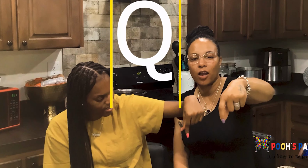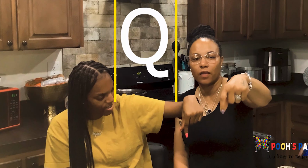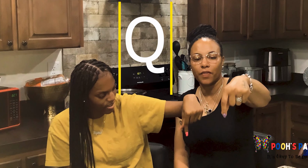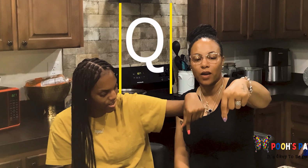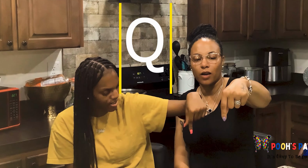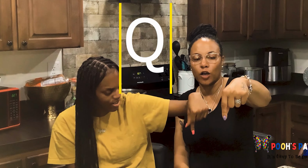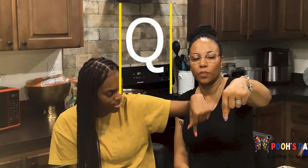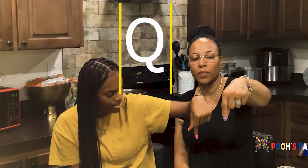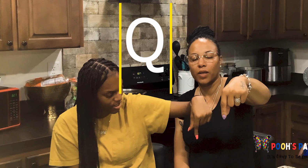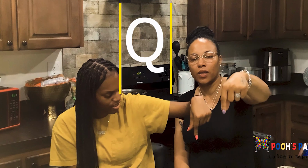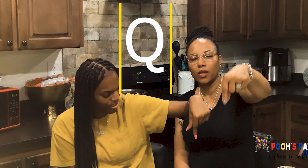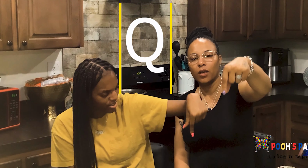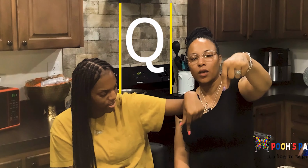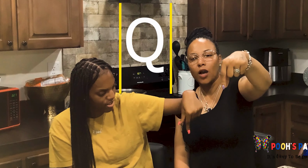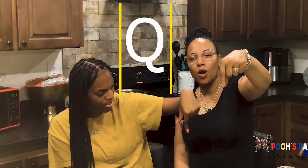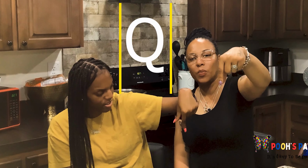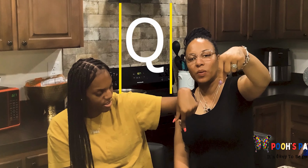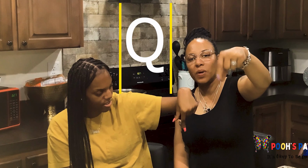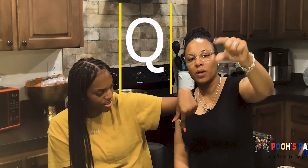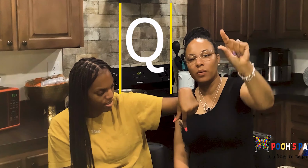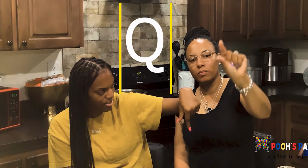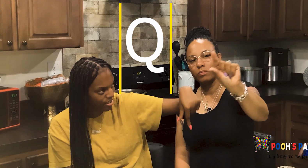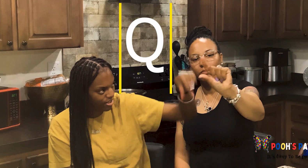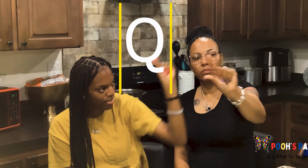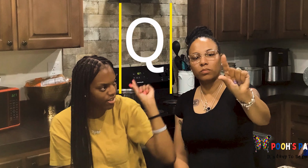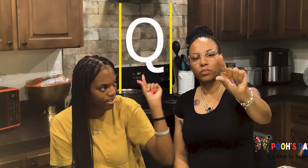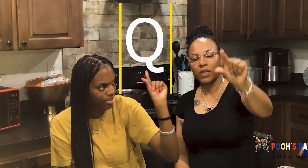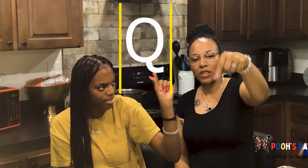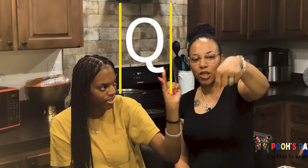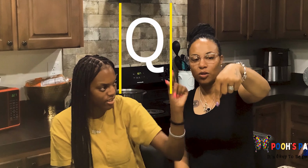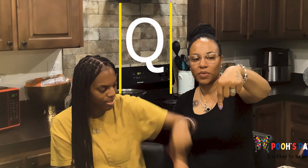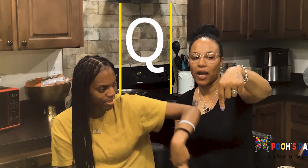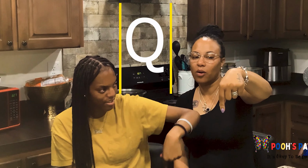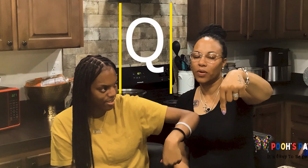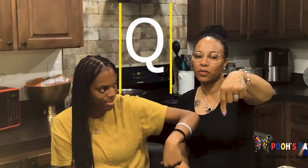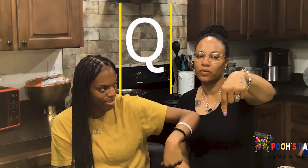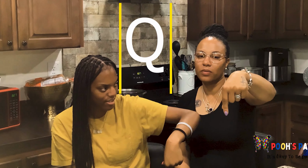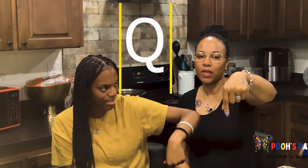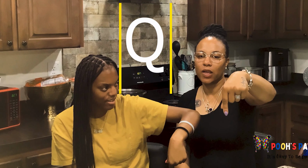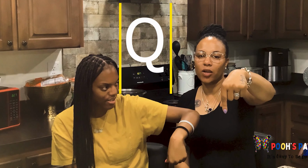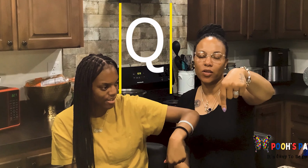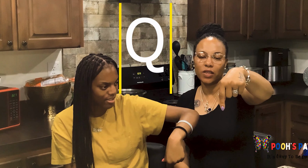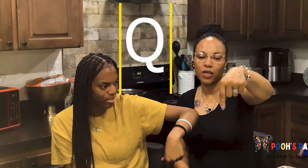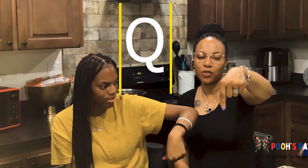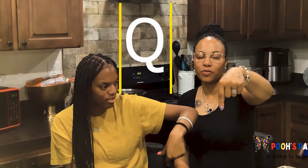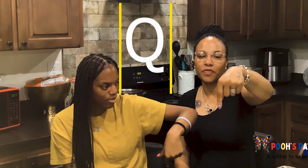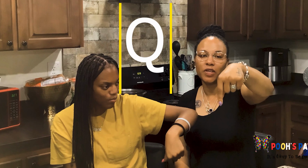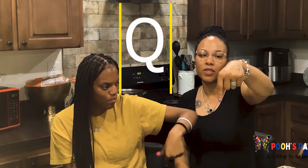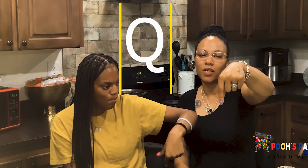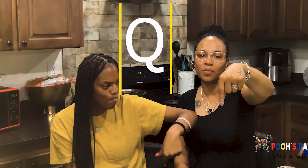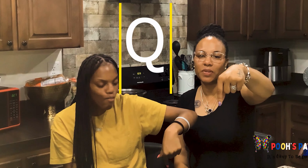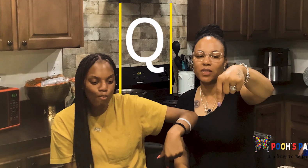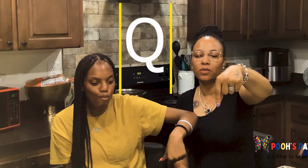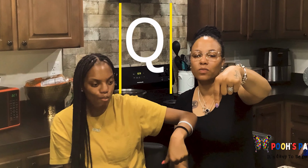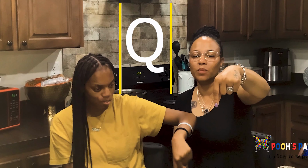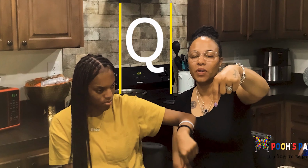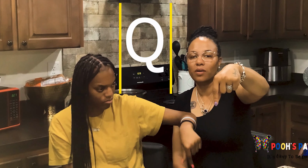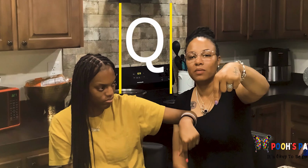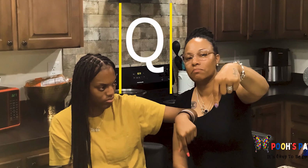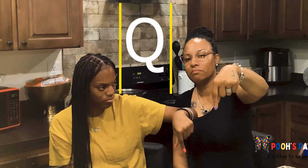our thumb, open them up, and turn them downward. and curl the other 3 fingers up into the palm.